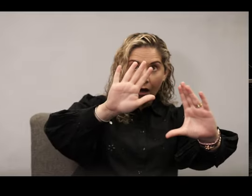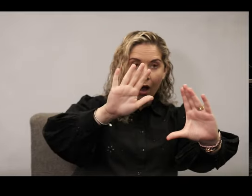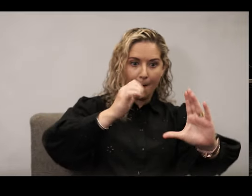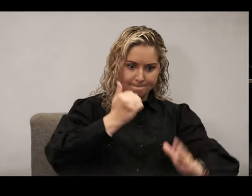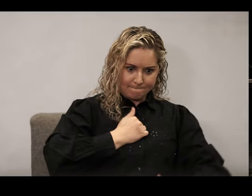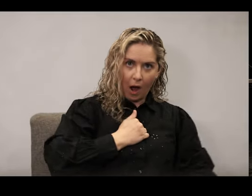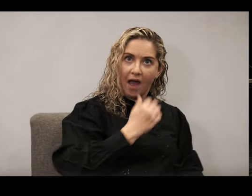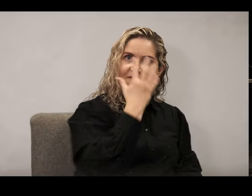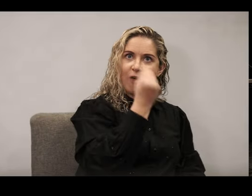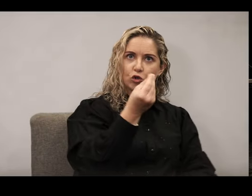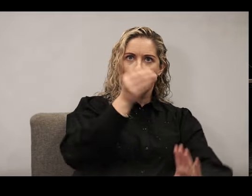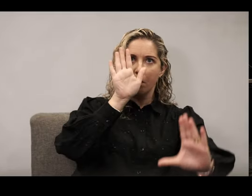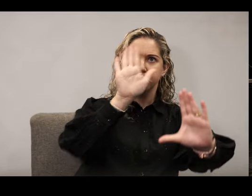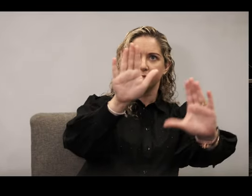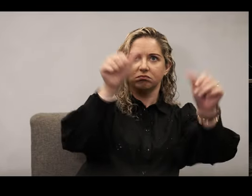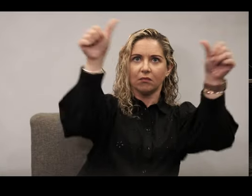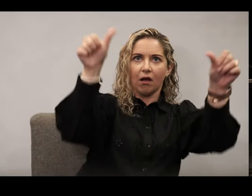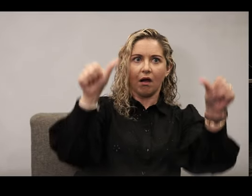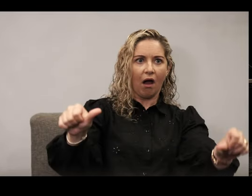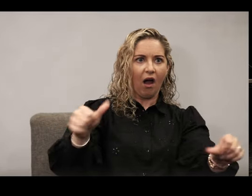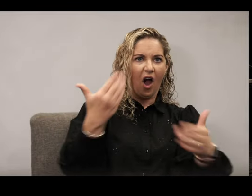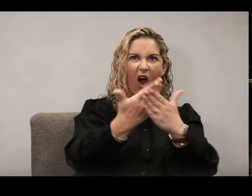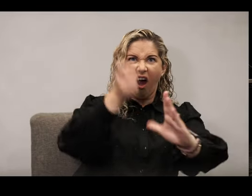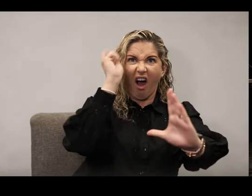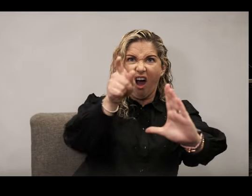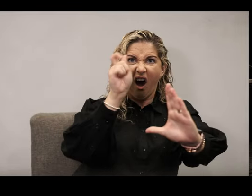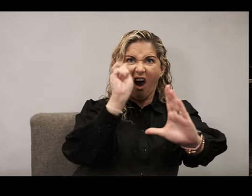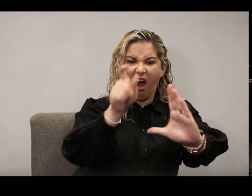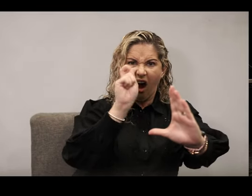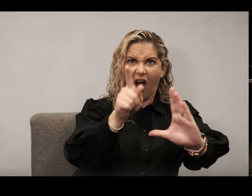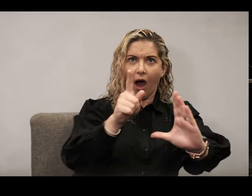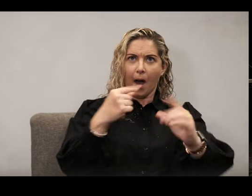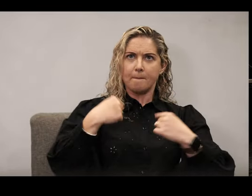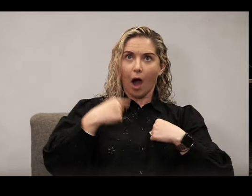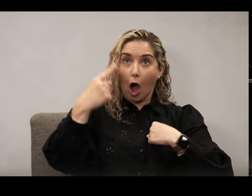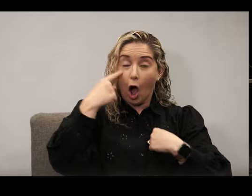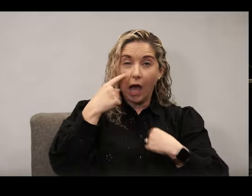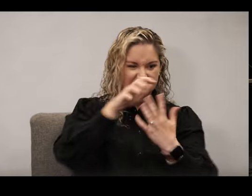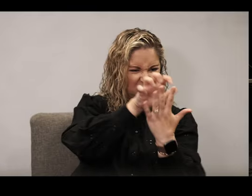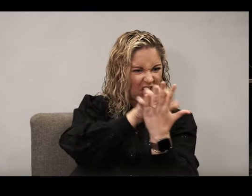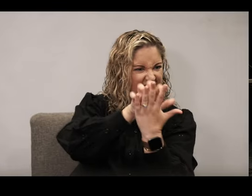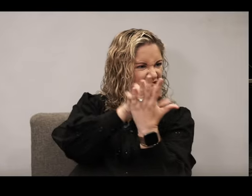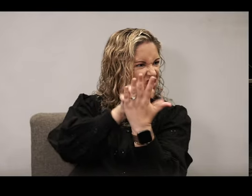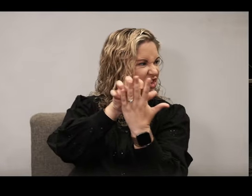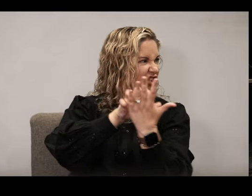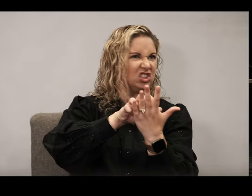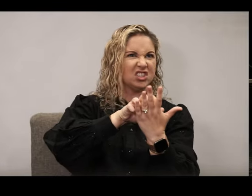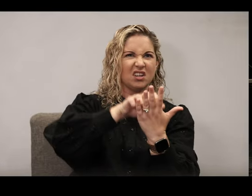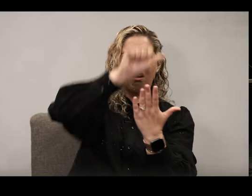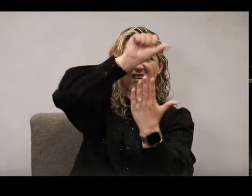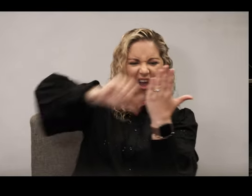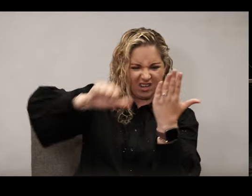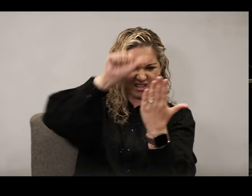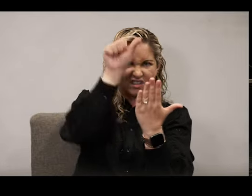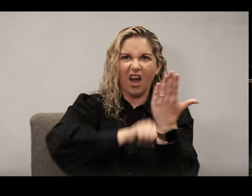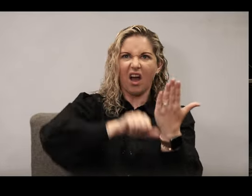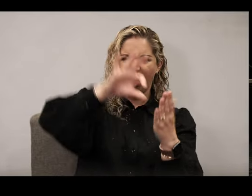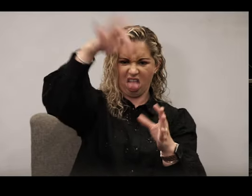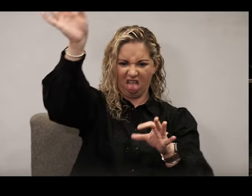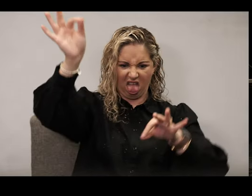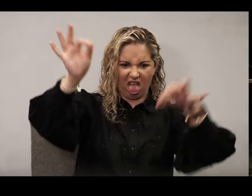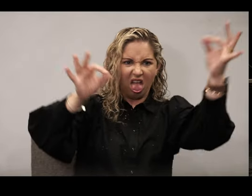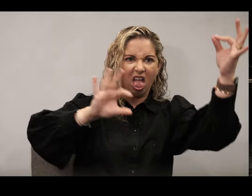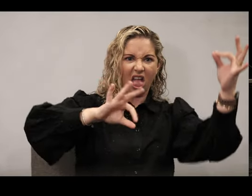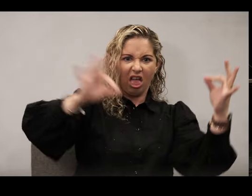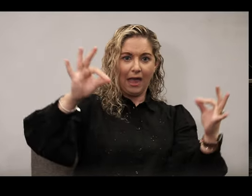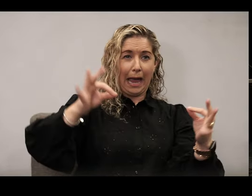you, an image of you. And the eyes have been scratched out. And there's darts, 20 darts stuck all over the face. And there's a